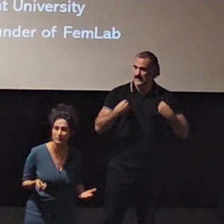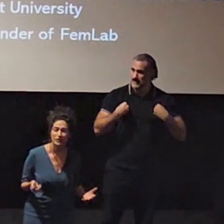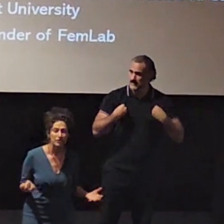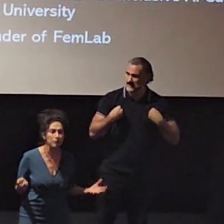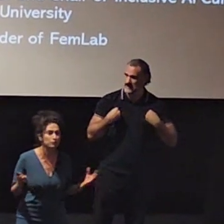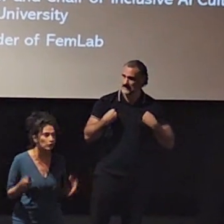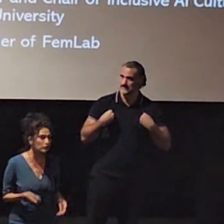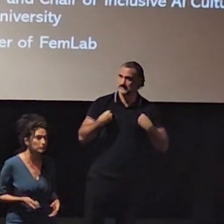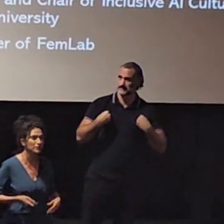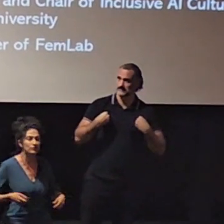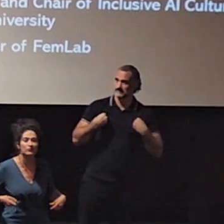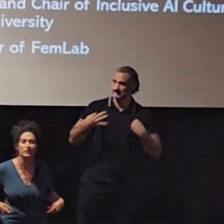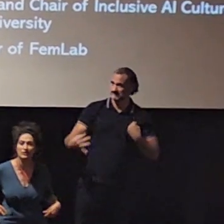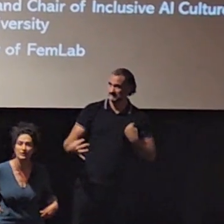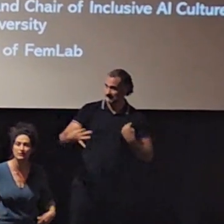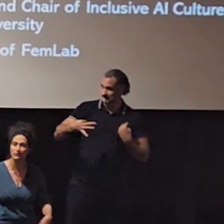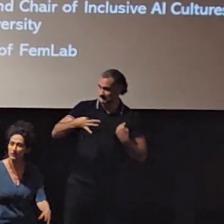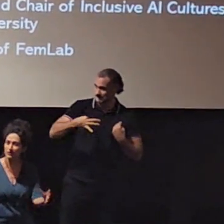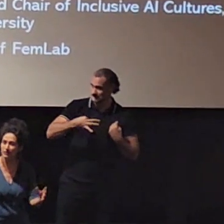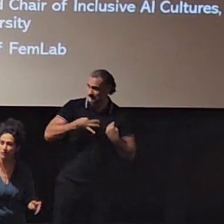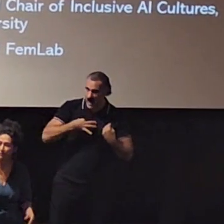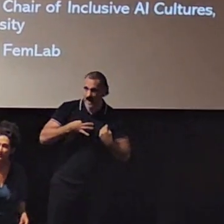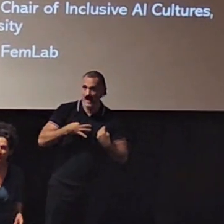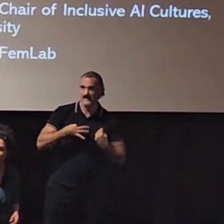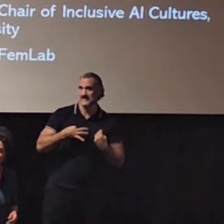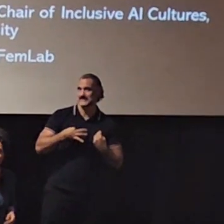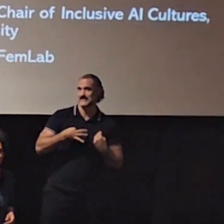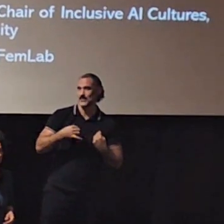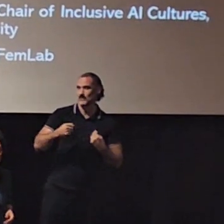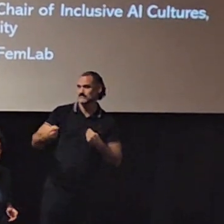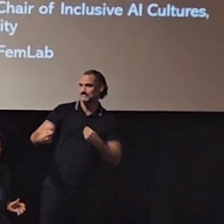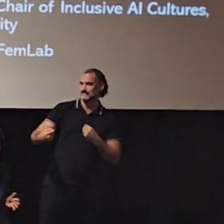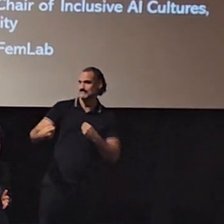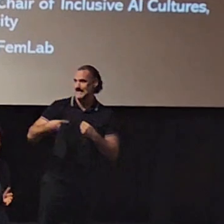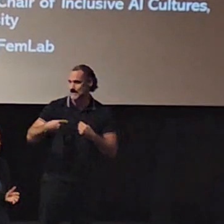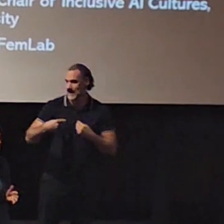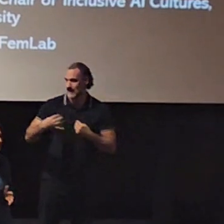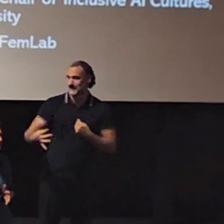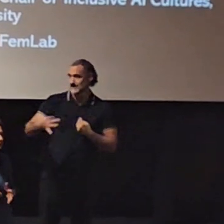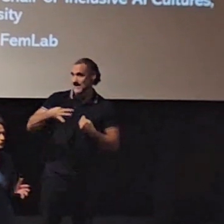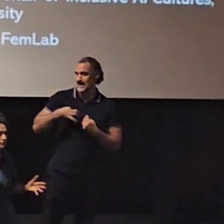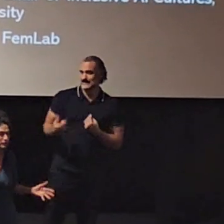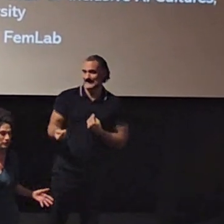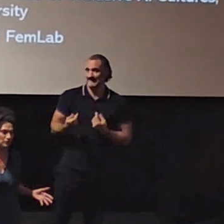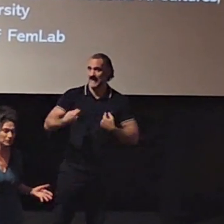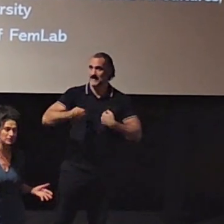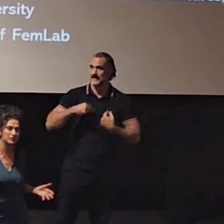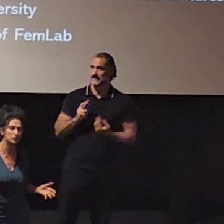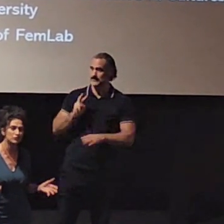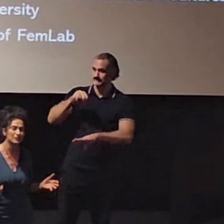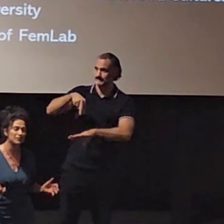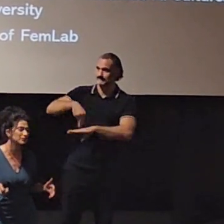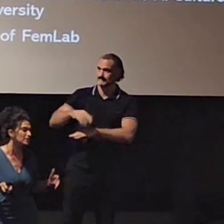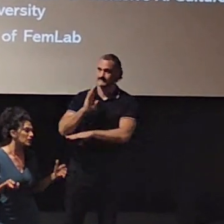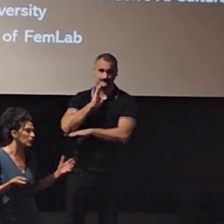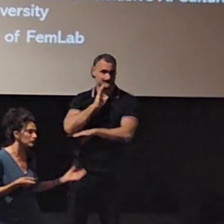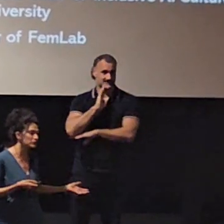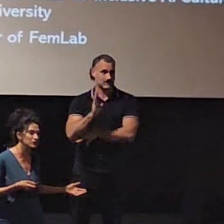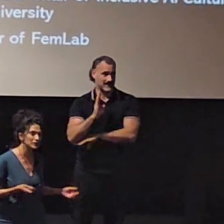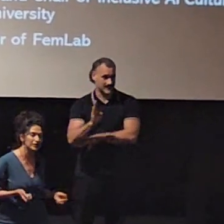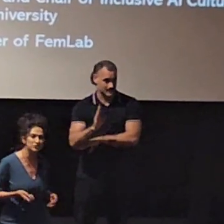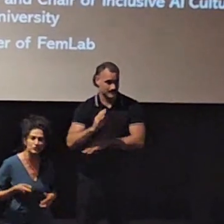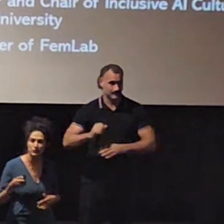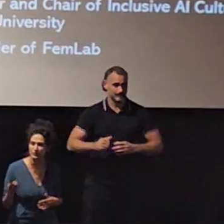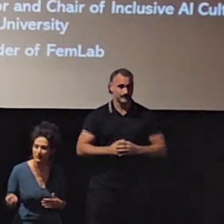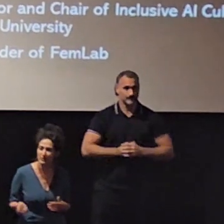multinationals approach me and lay the red carpet for me. So I've talked to numerous organizations and then also